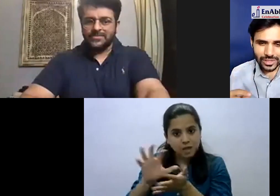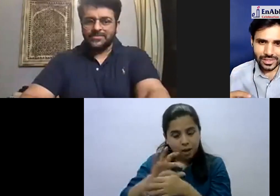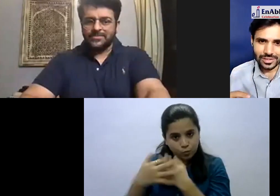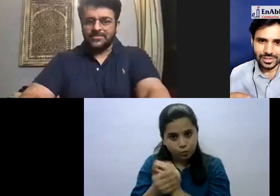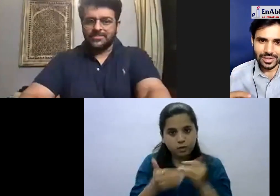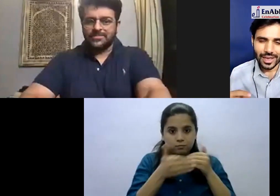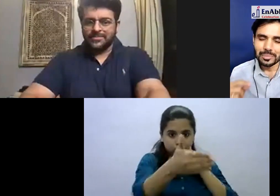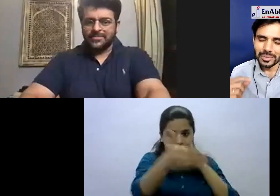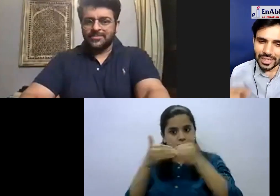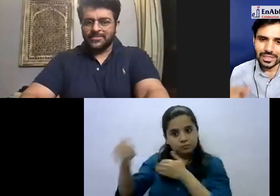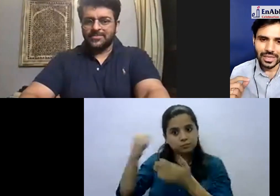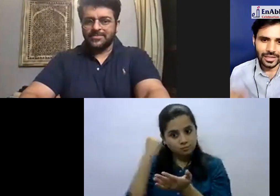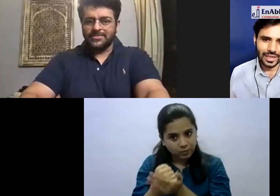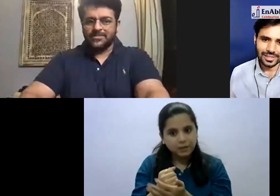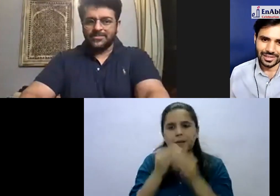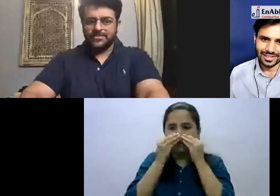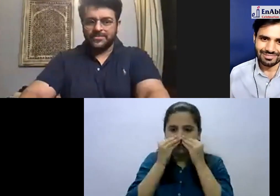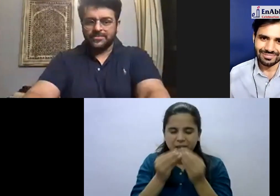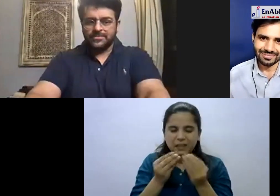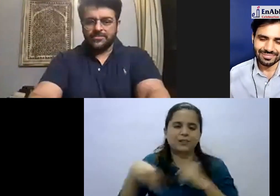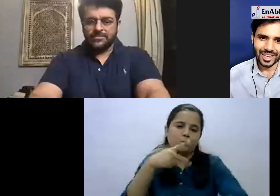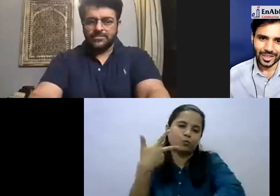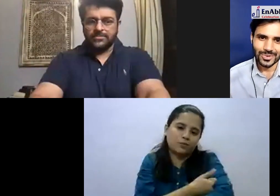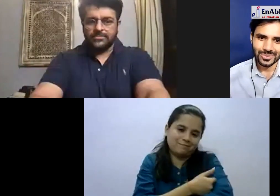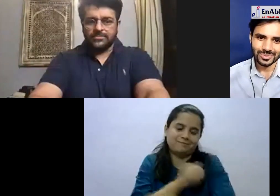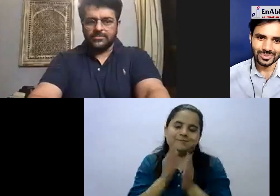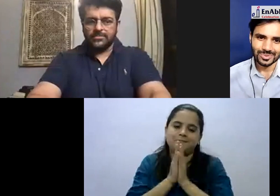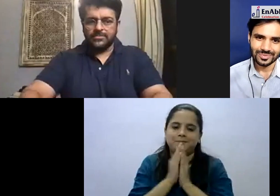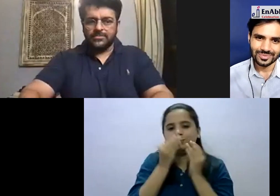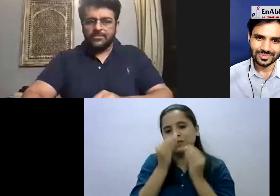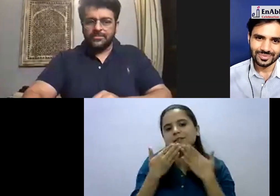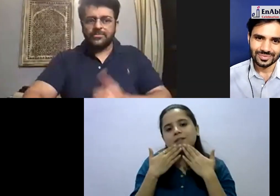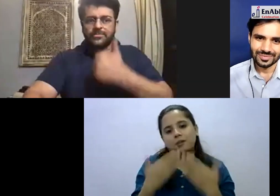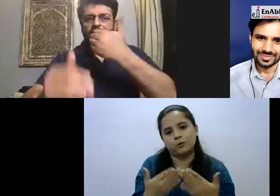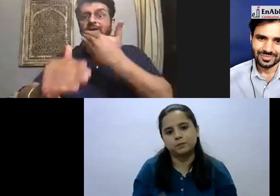social distance, and please get vaccinated. Thank you.